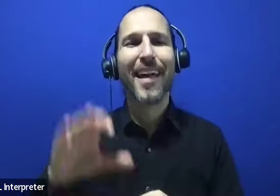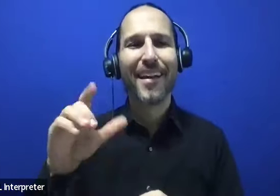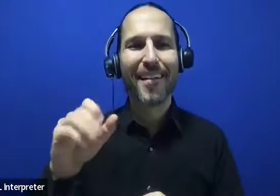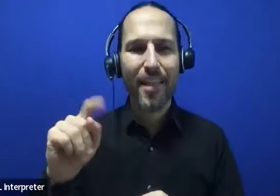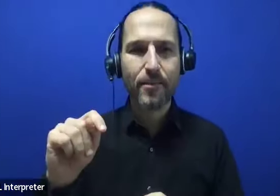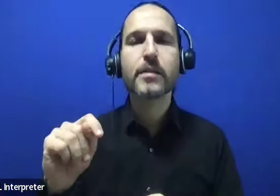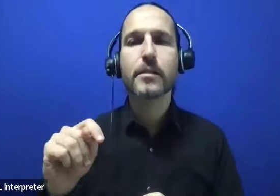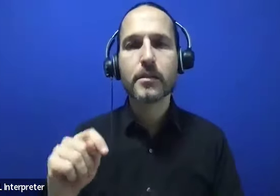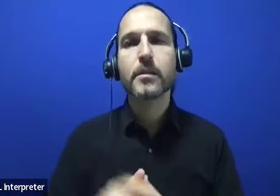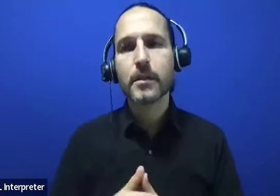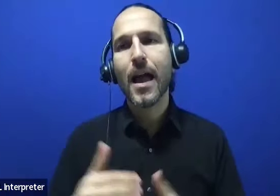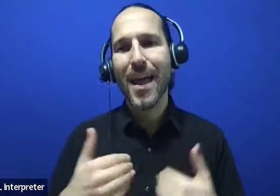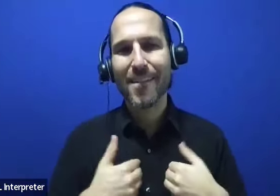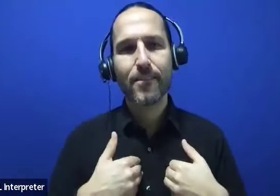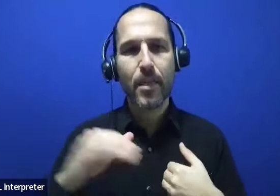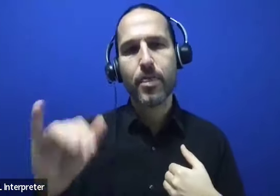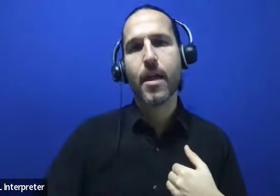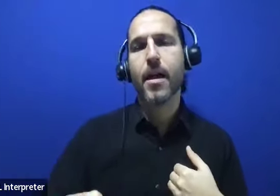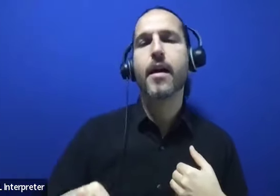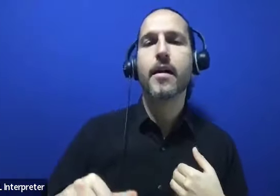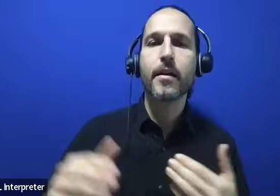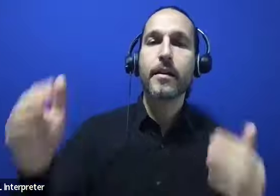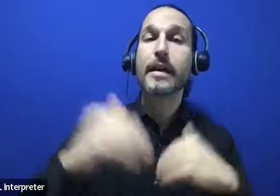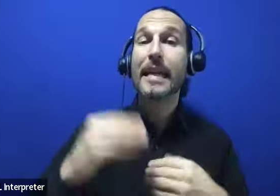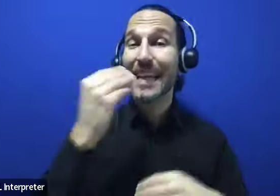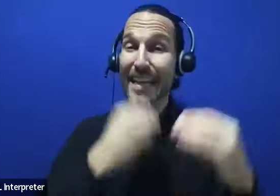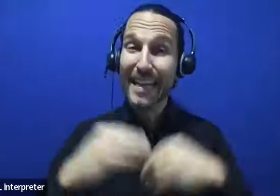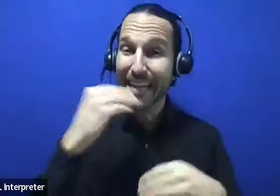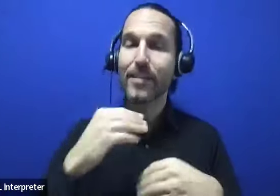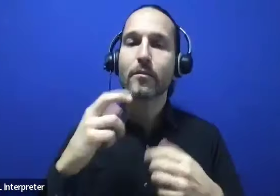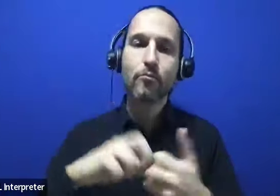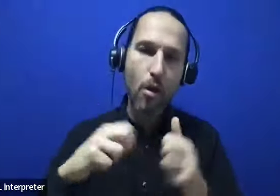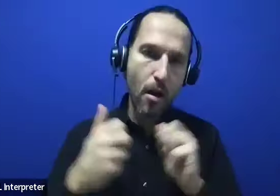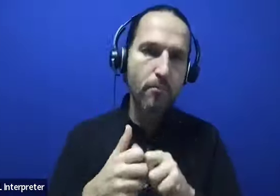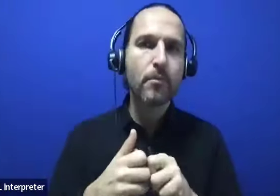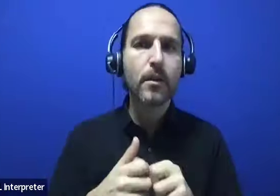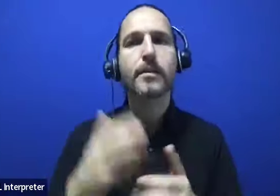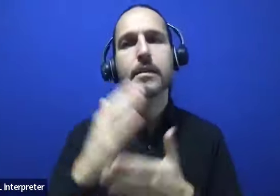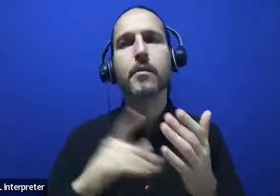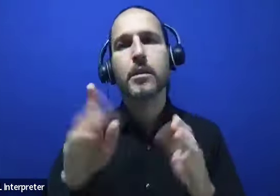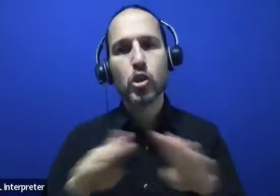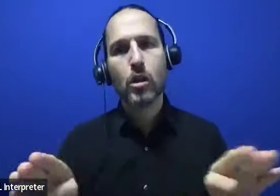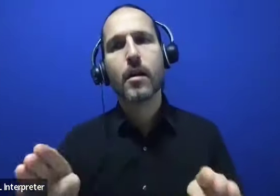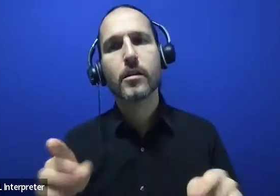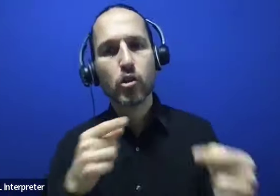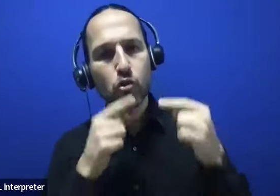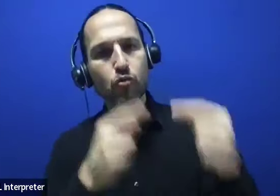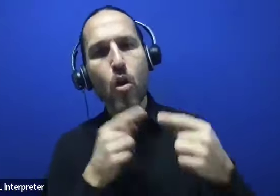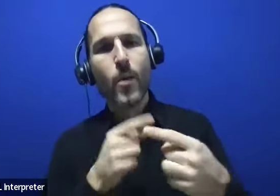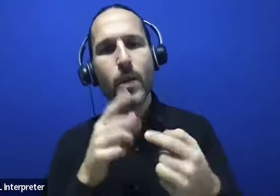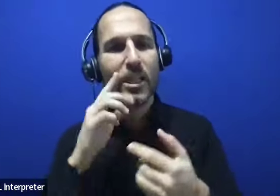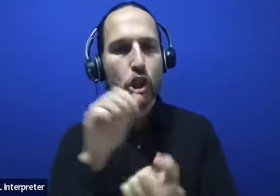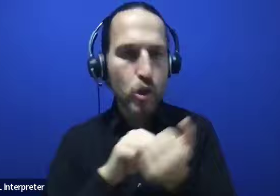them get the cleft lip or cleft palate. Eating in general seems to be a problem. Some of the children have a really difficult time